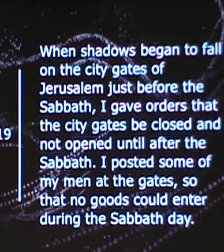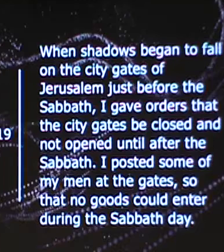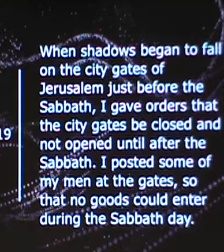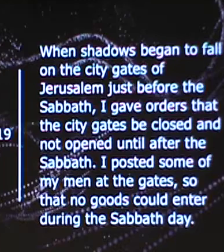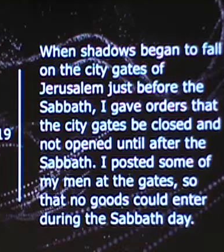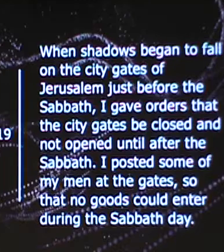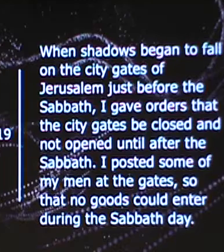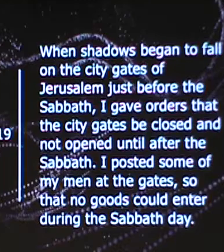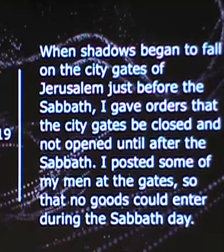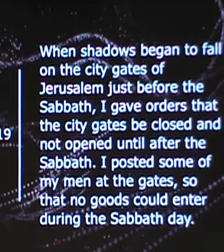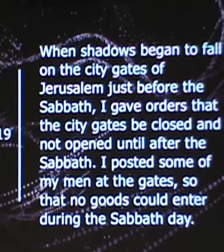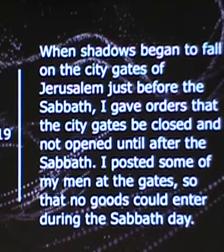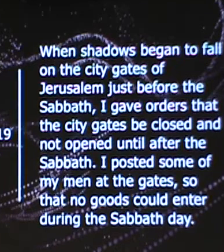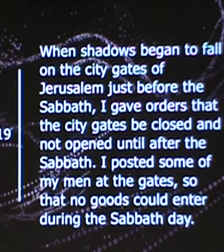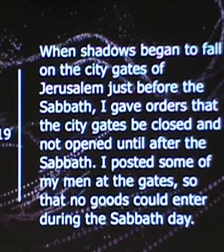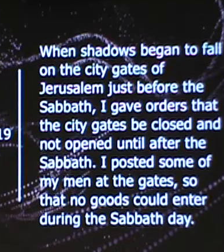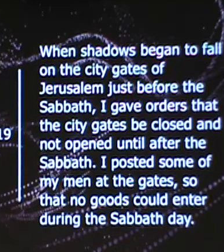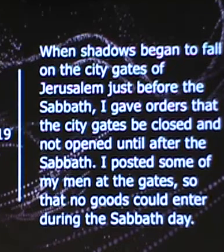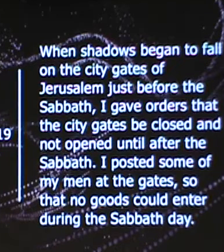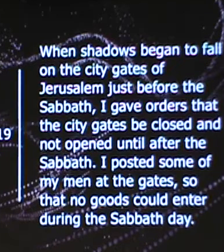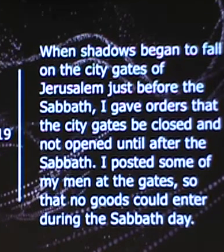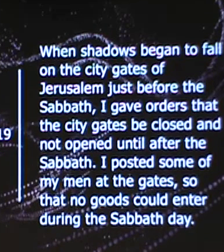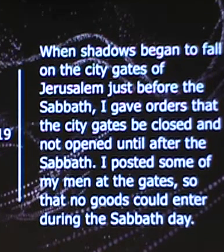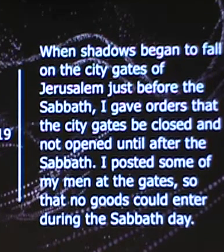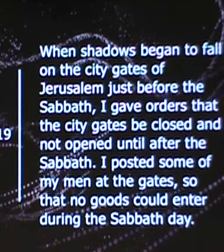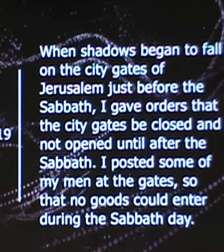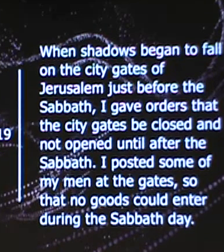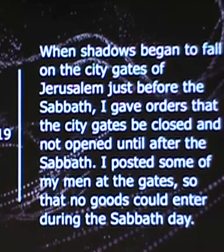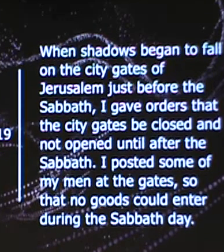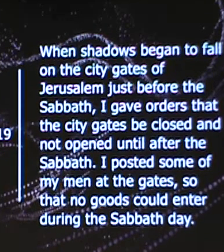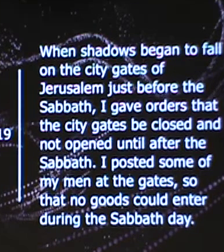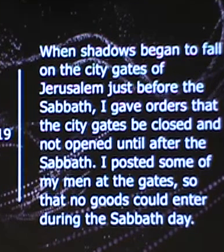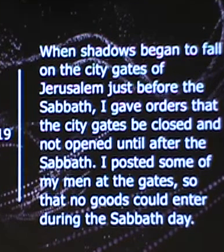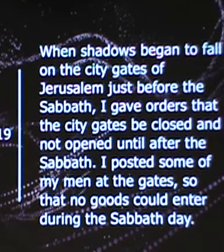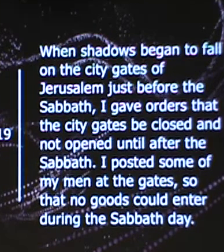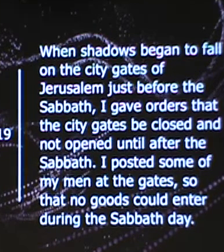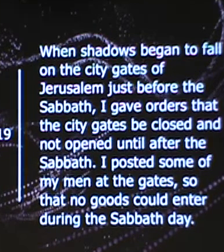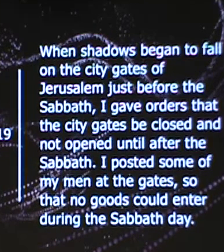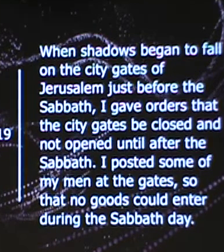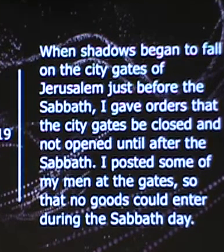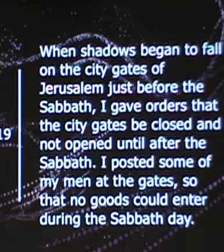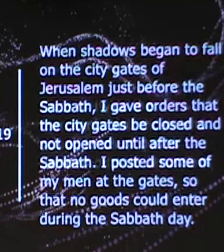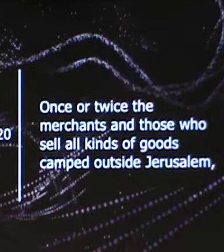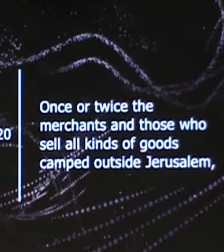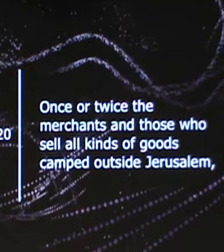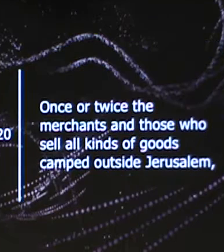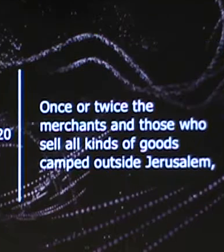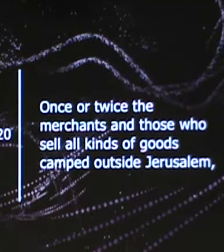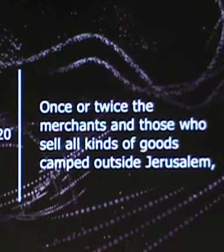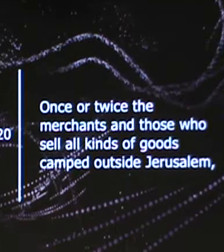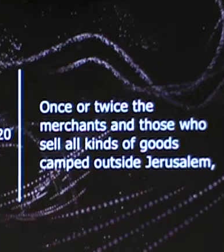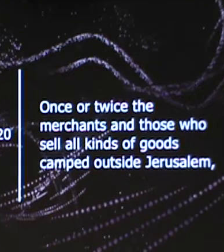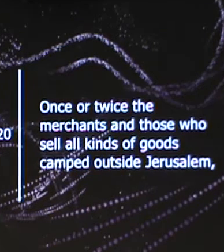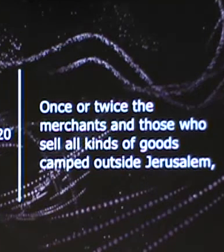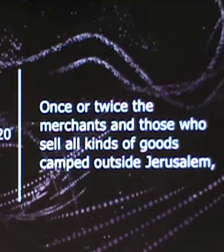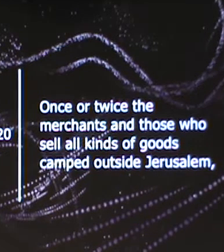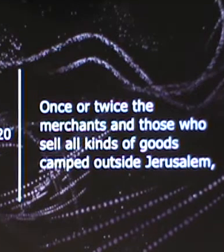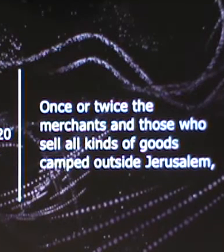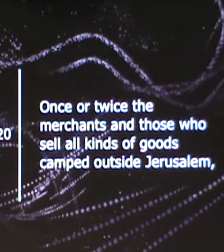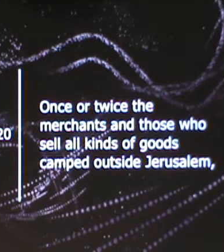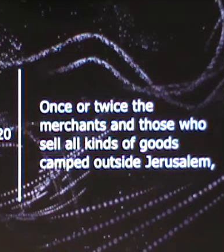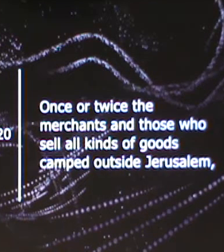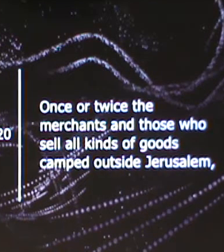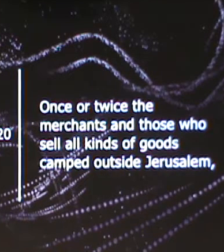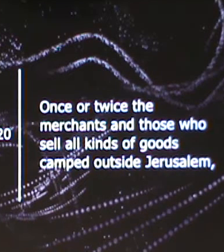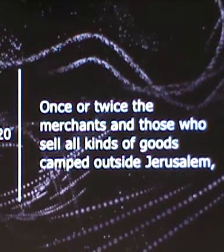and not open until after the Sabbath. I posted some of the men at the gate so that no goods could enter during the Sabbath day. Once or twice,